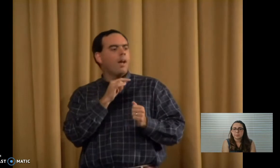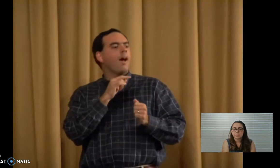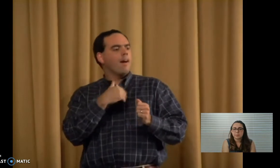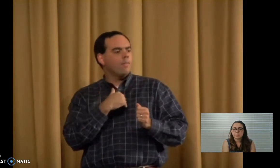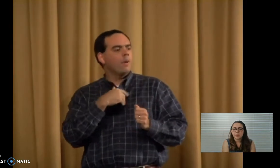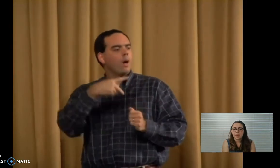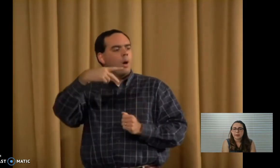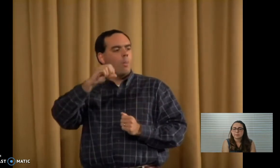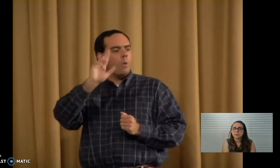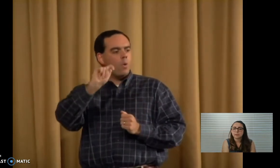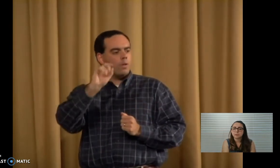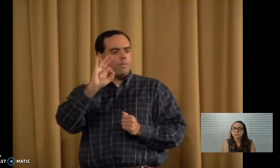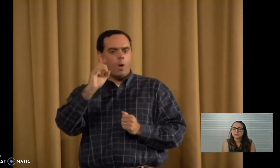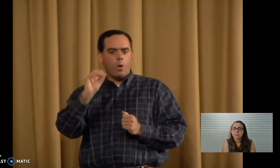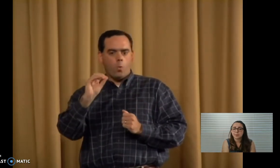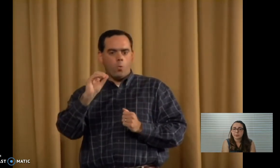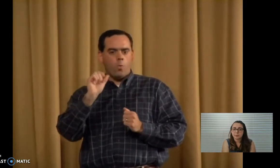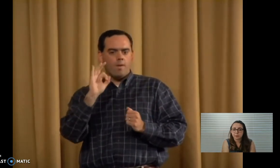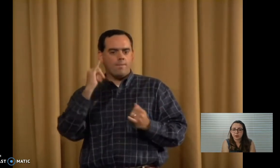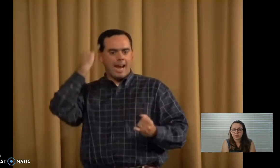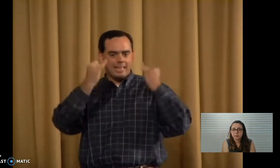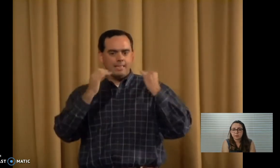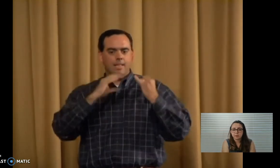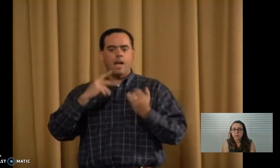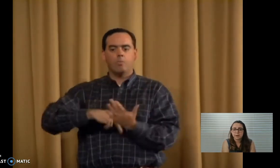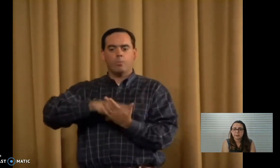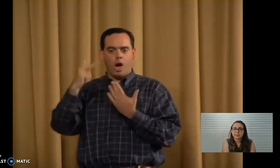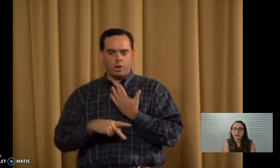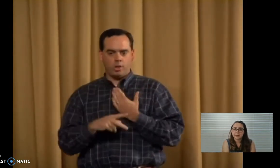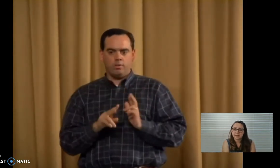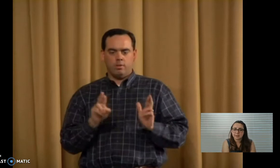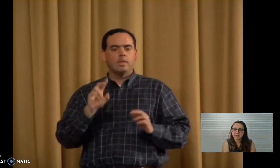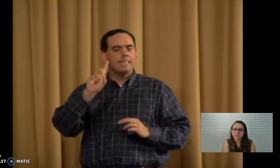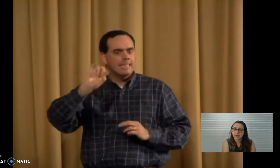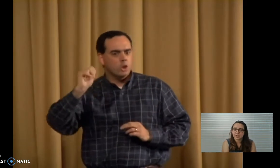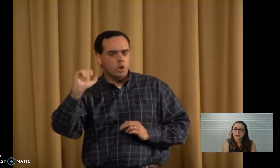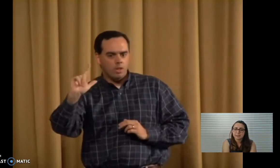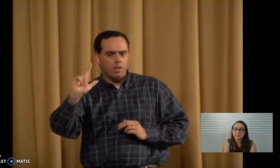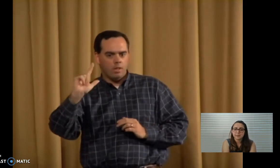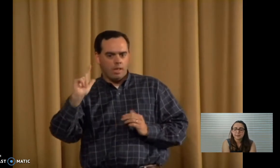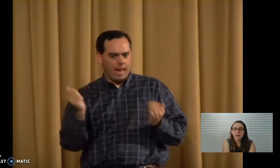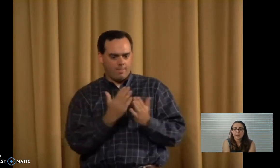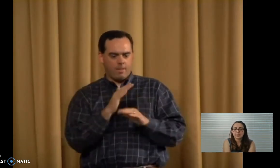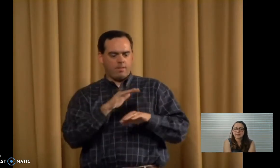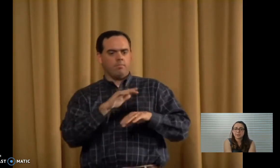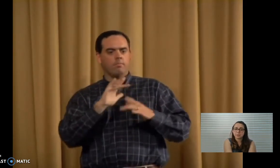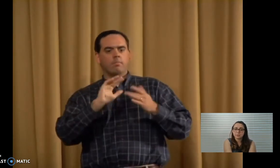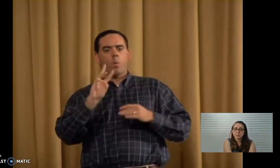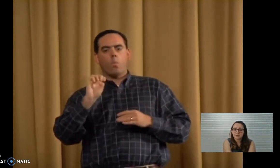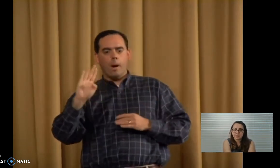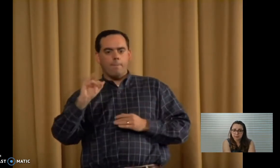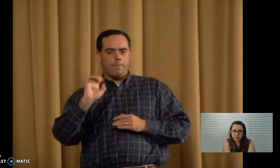So they have children set up a portfolio of their ideas and projects, and it's